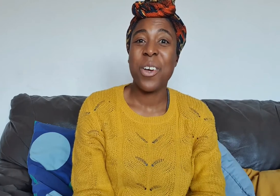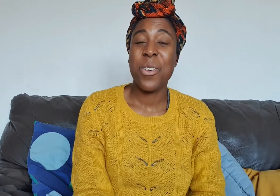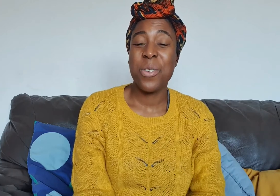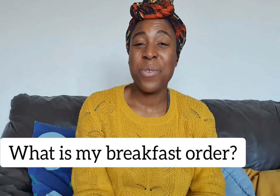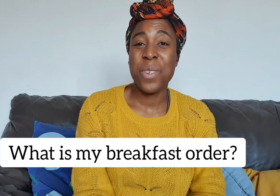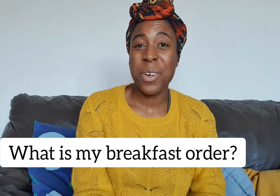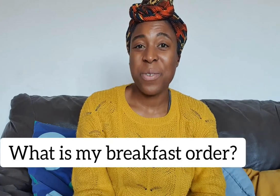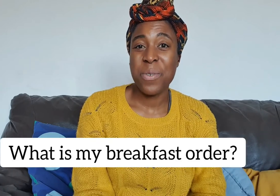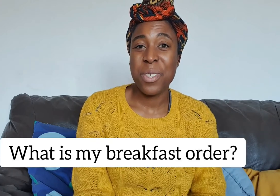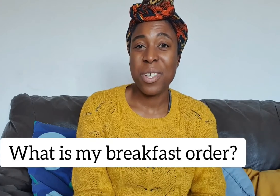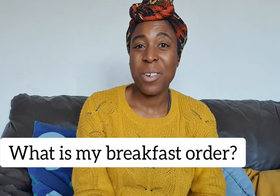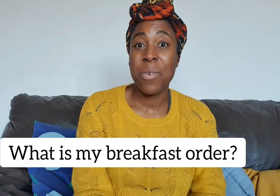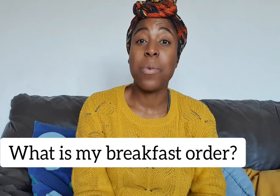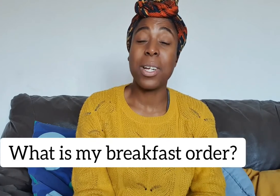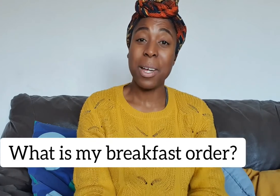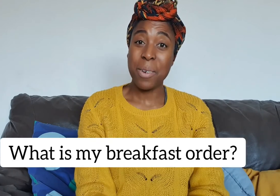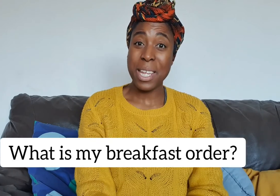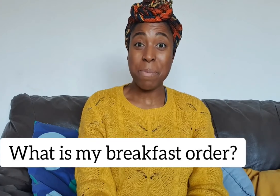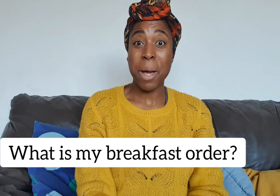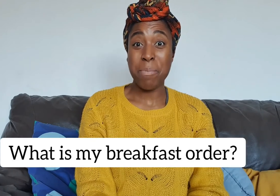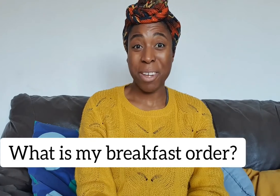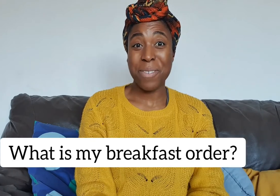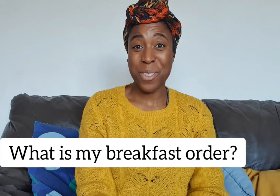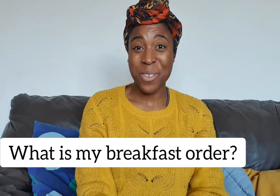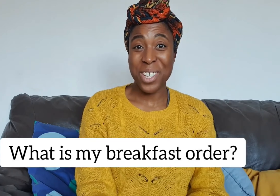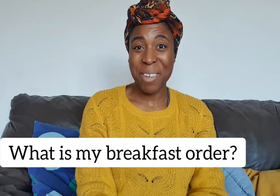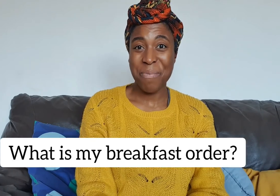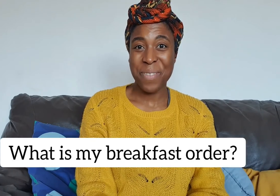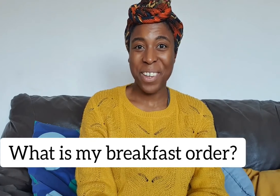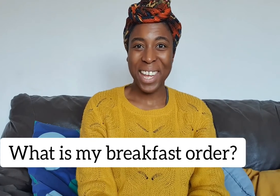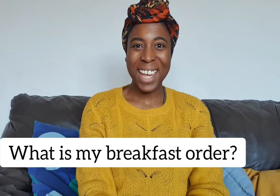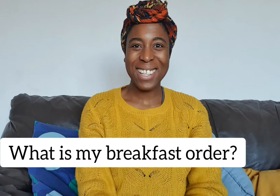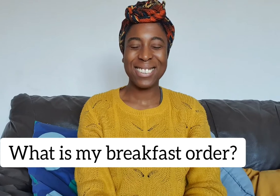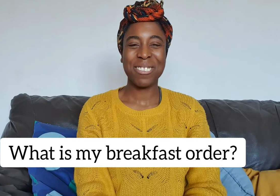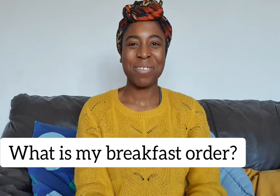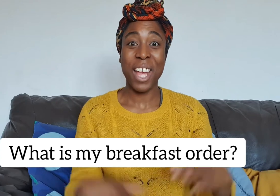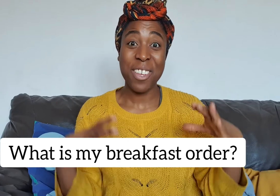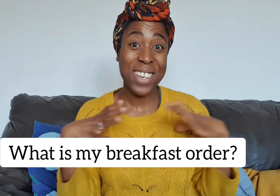Who knows what is my breakfast order? Okay, are you ready?